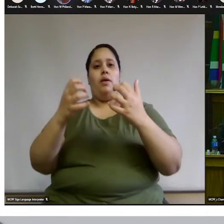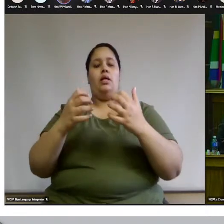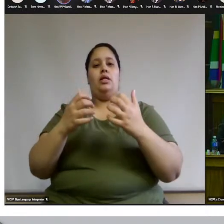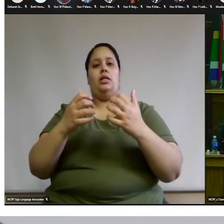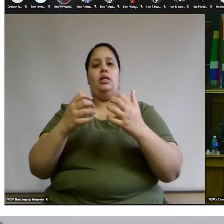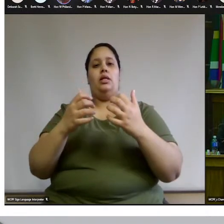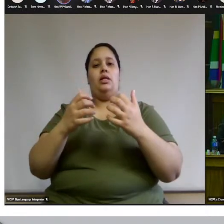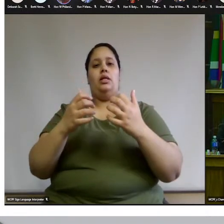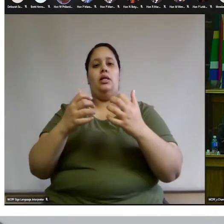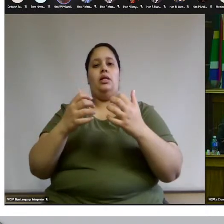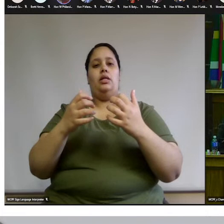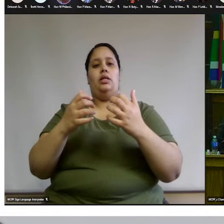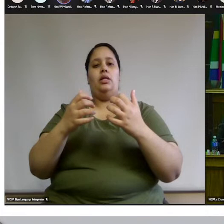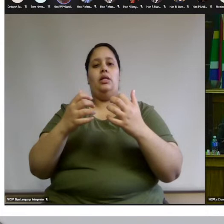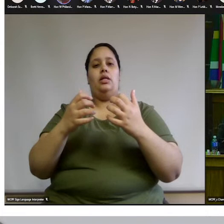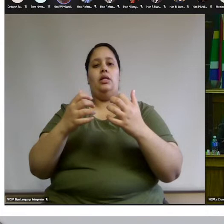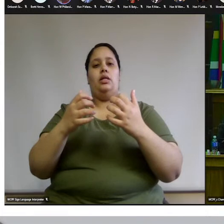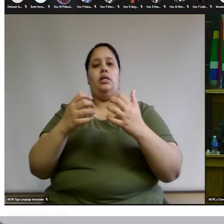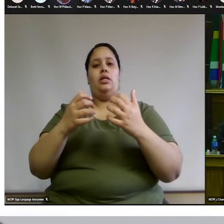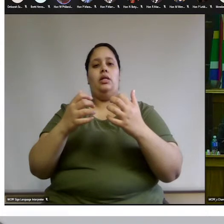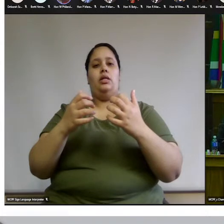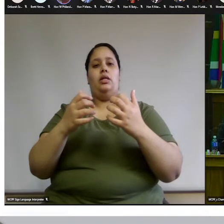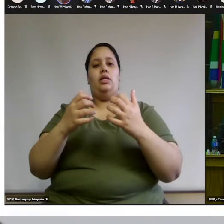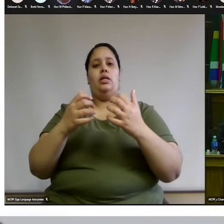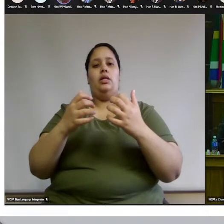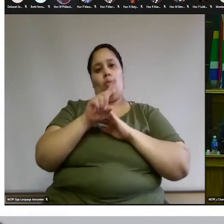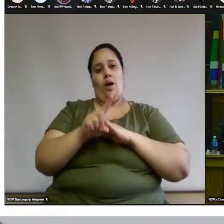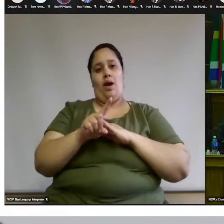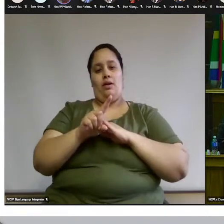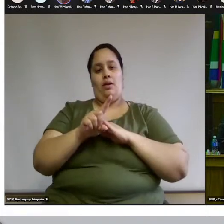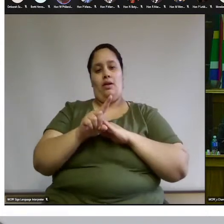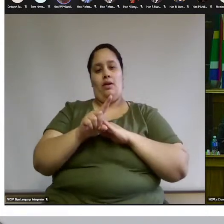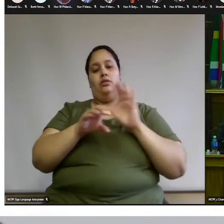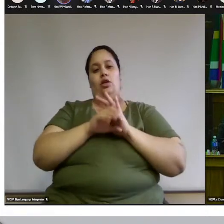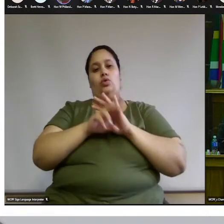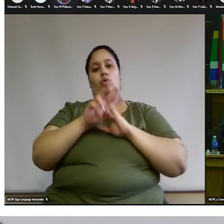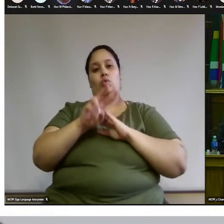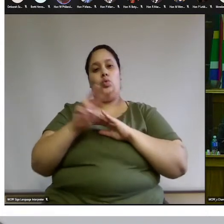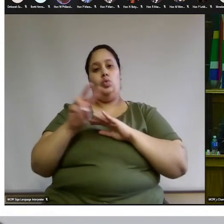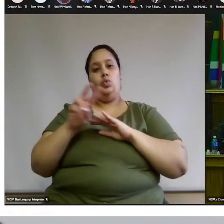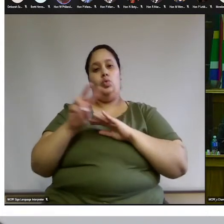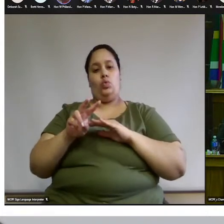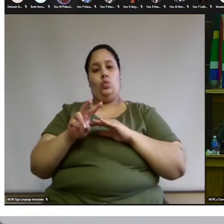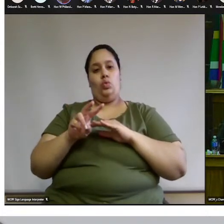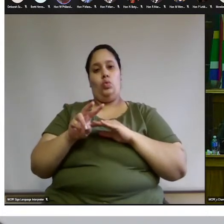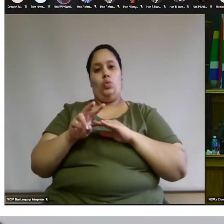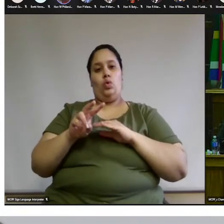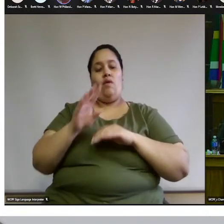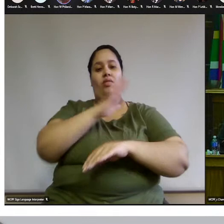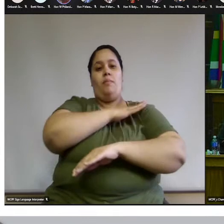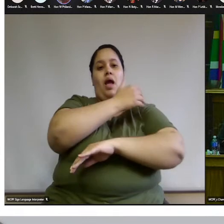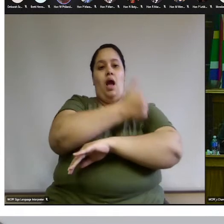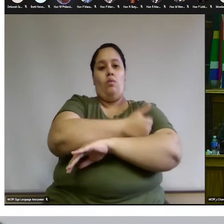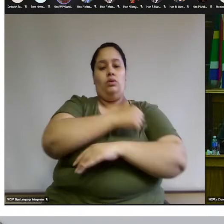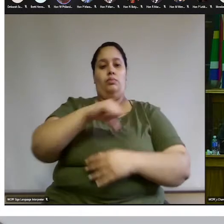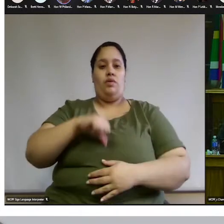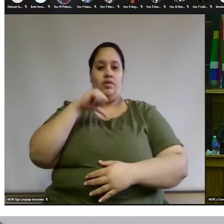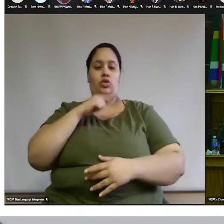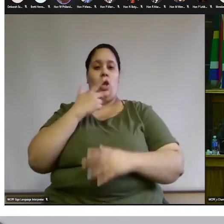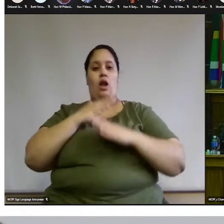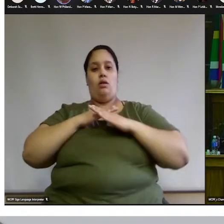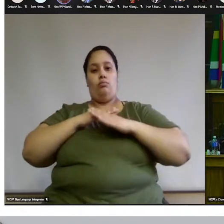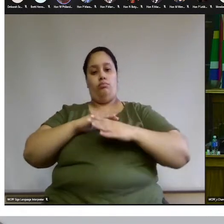precincts contained in sections 2.1 and 2.2 of the Powers, Privileges and Immunities